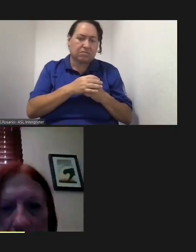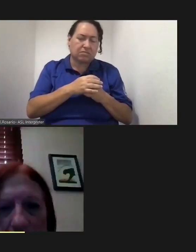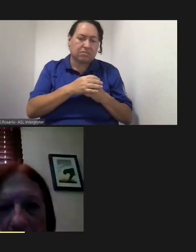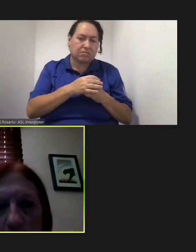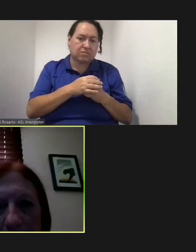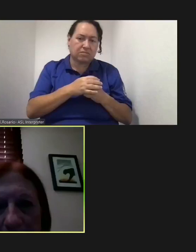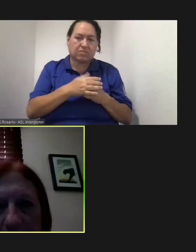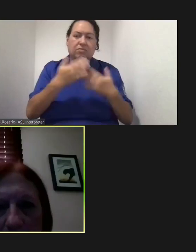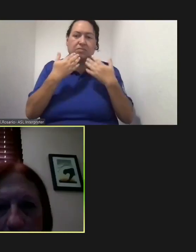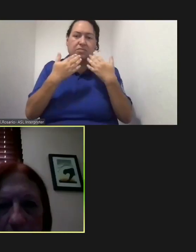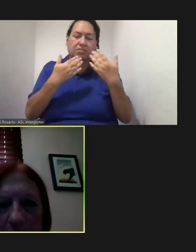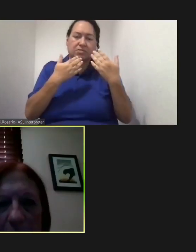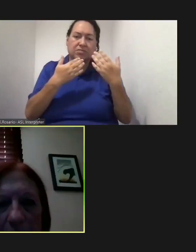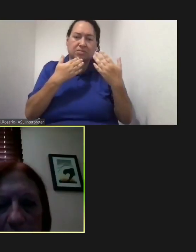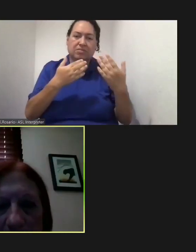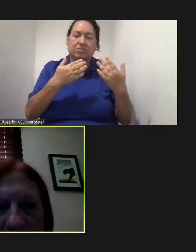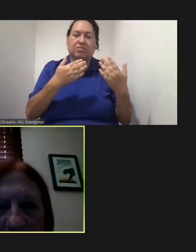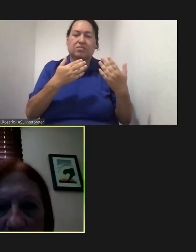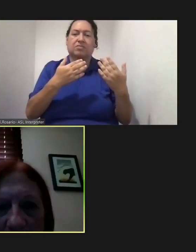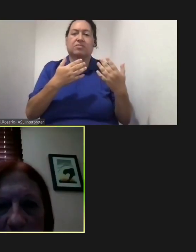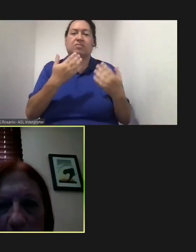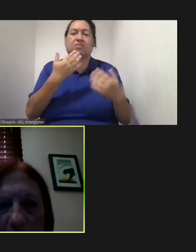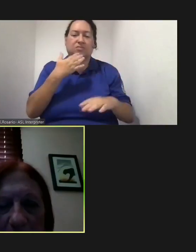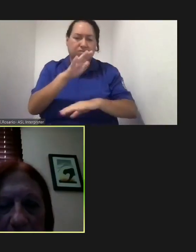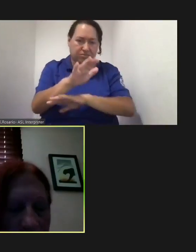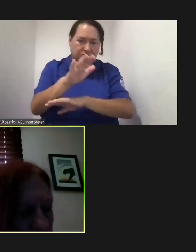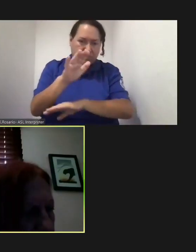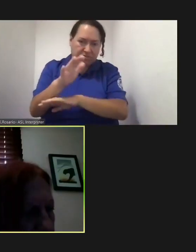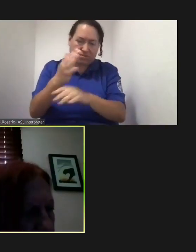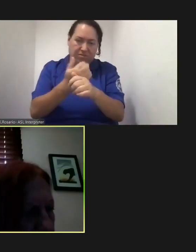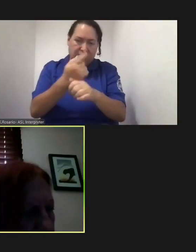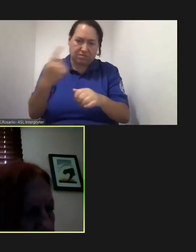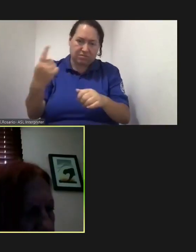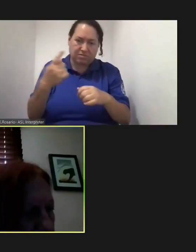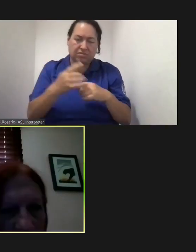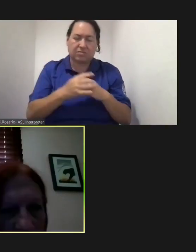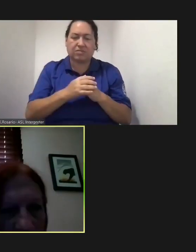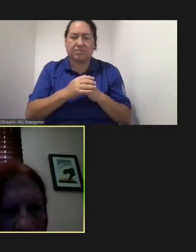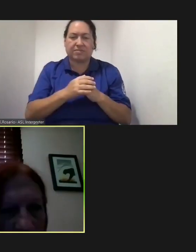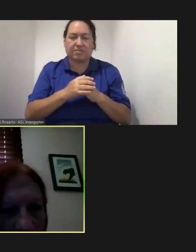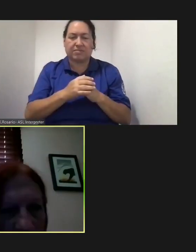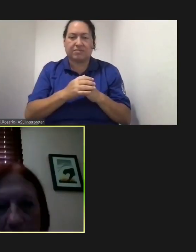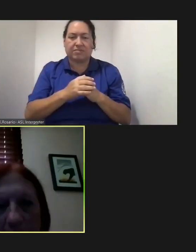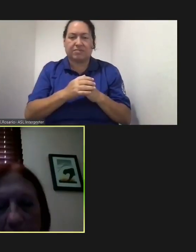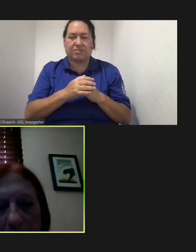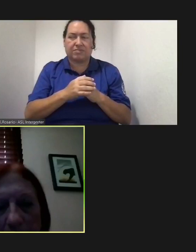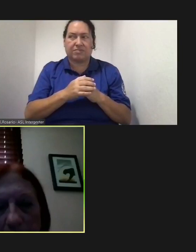Thank you, Crystal. Good afternoon, everybody. I have a